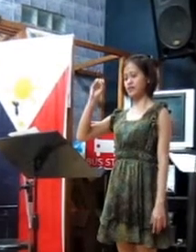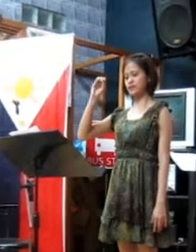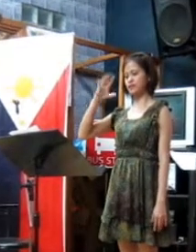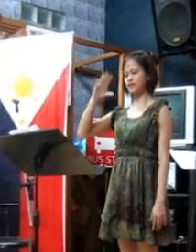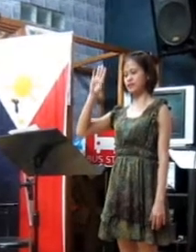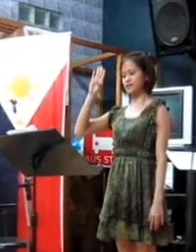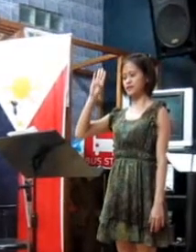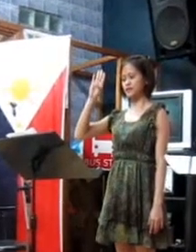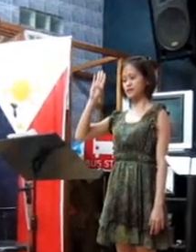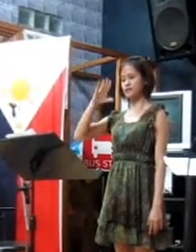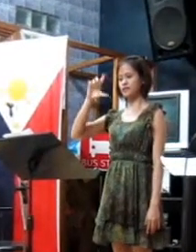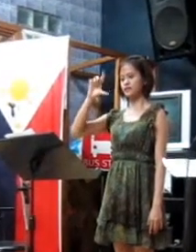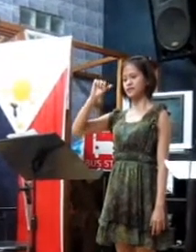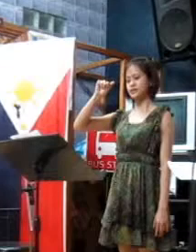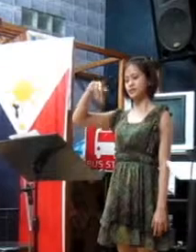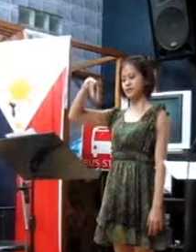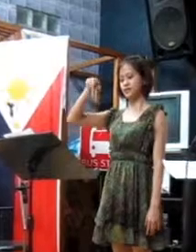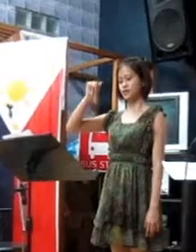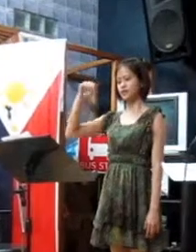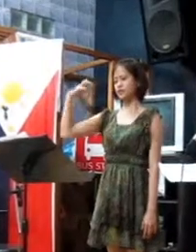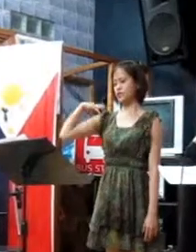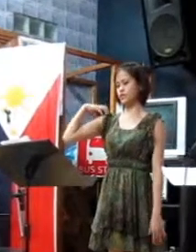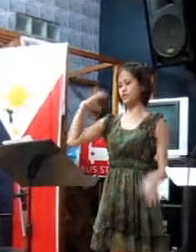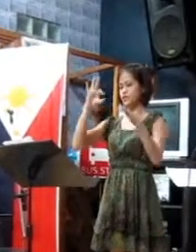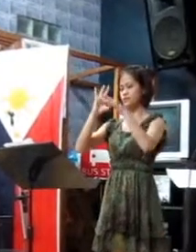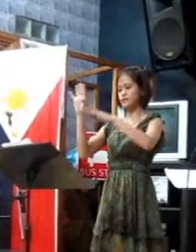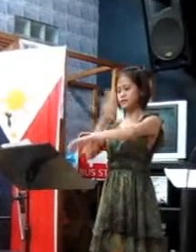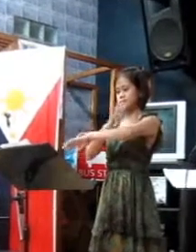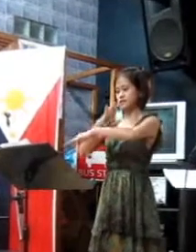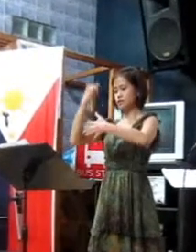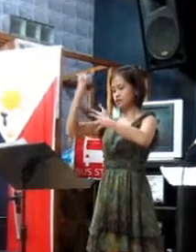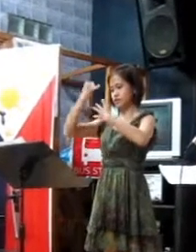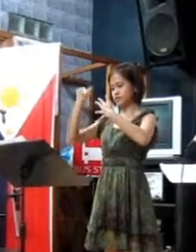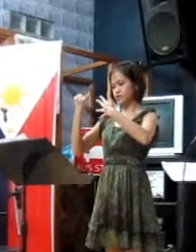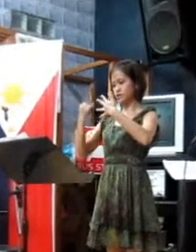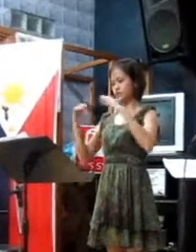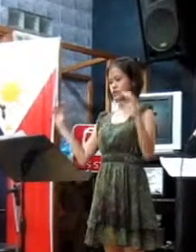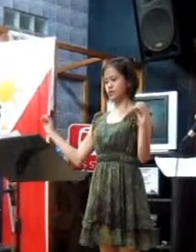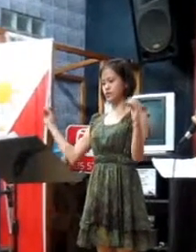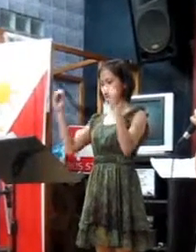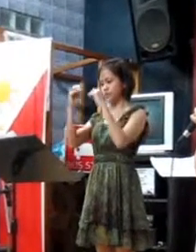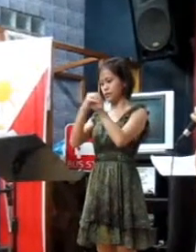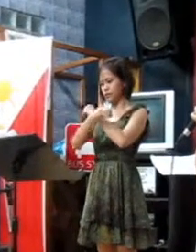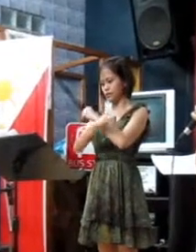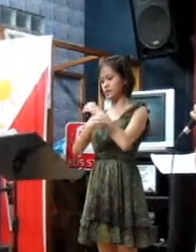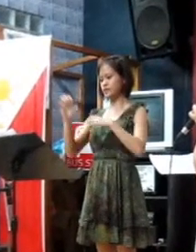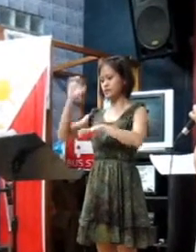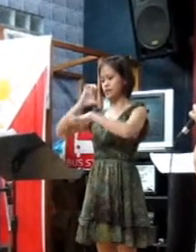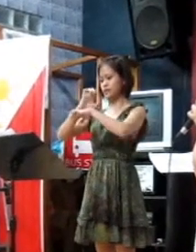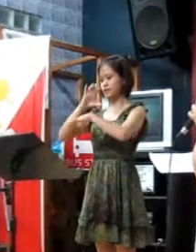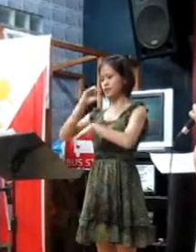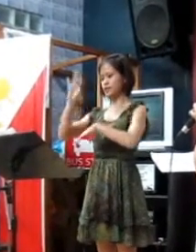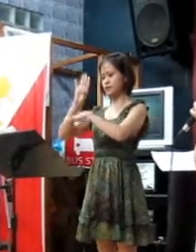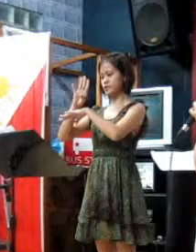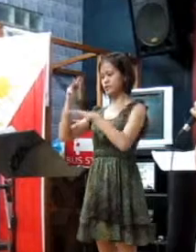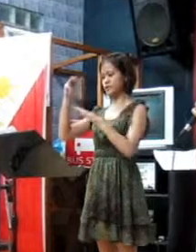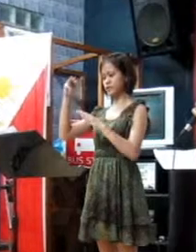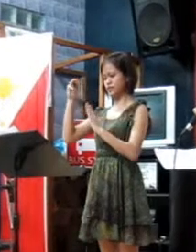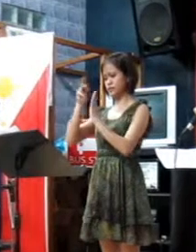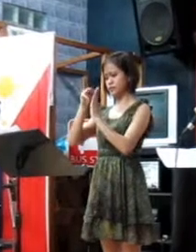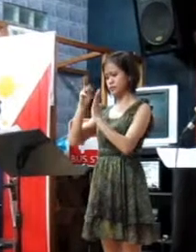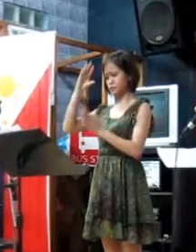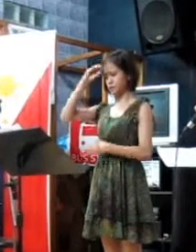to Sir Lazaro B. Lapa, the Chairman of the Board of Inter-Office Employees